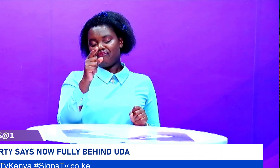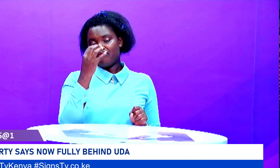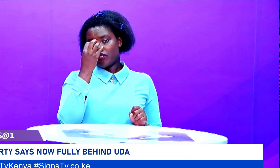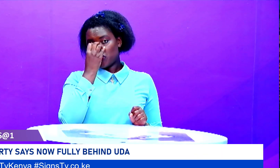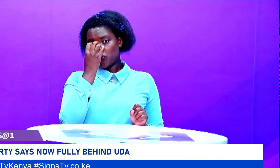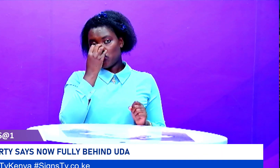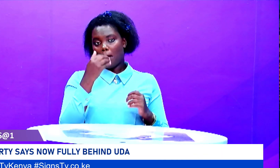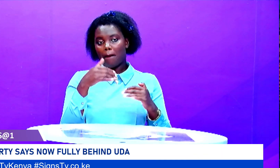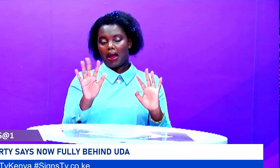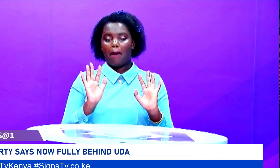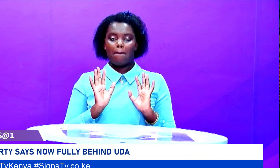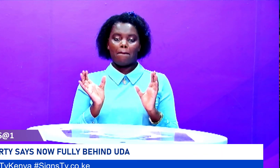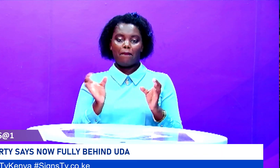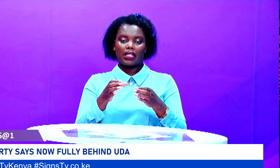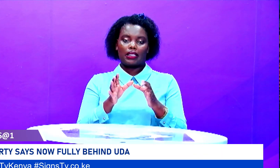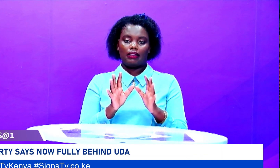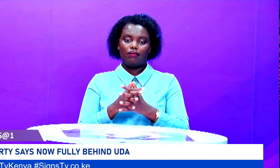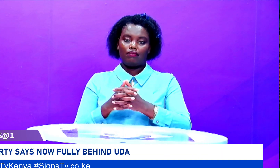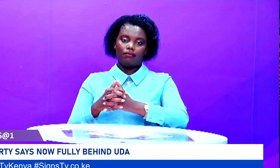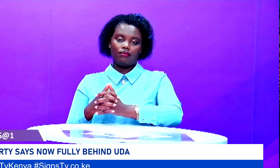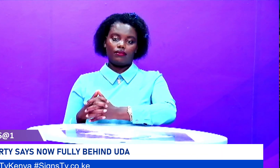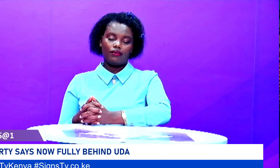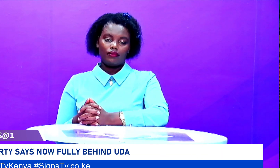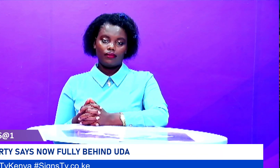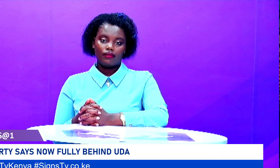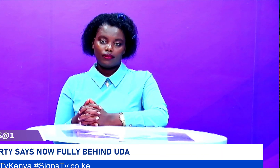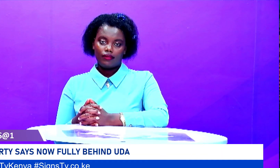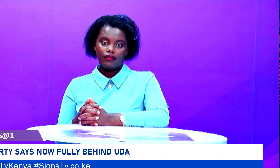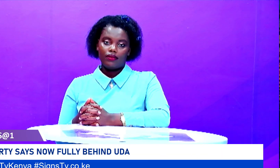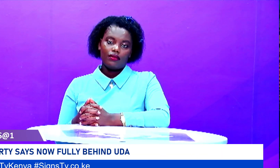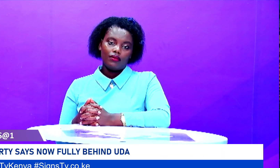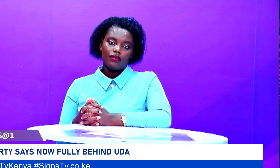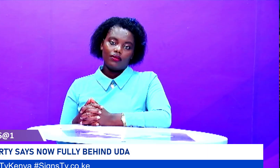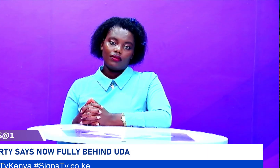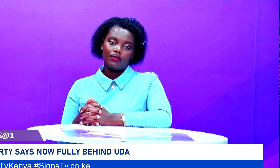between ODM and President William Ruto's United Democratic Alliance UDA party.